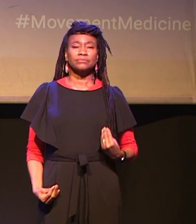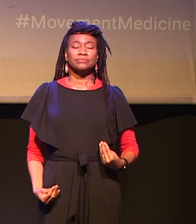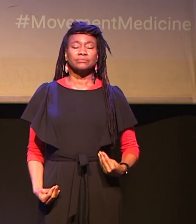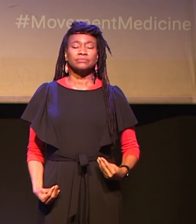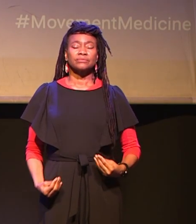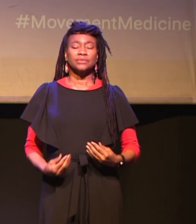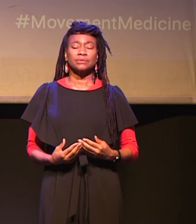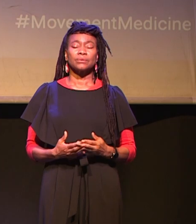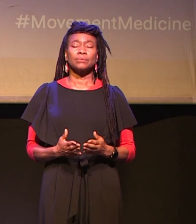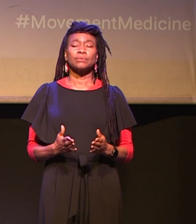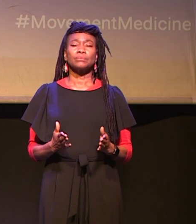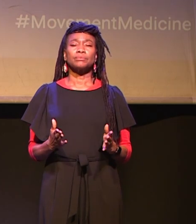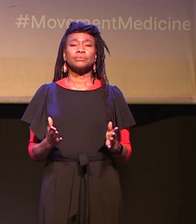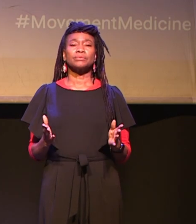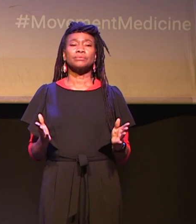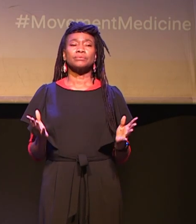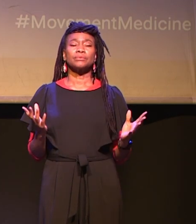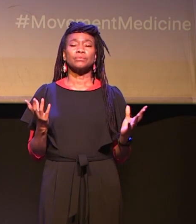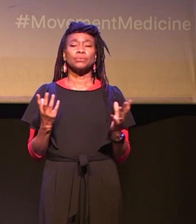and being with each other.